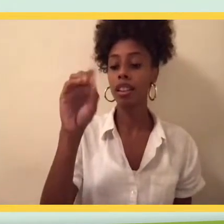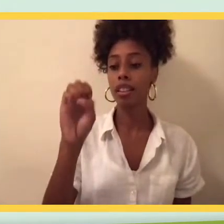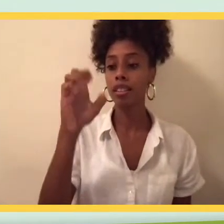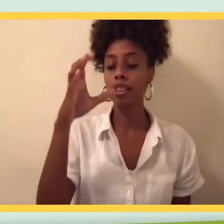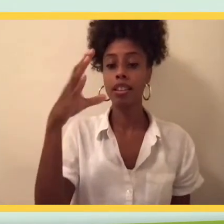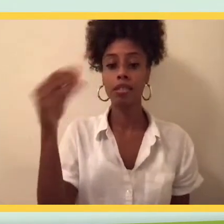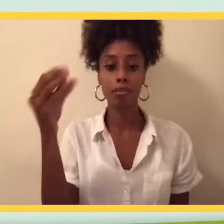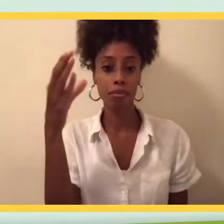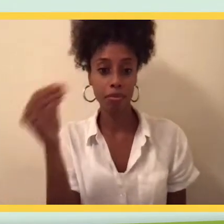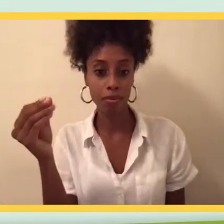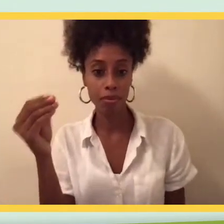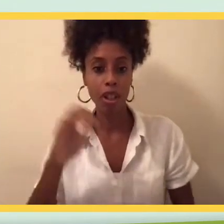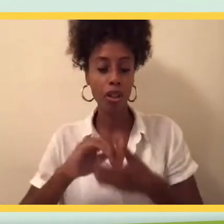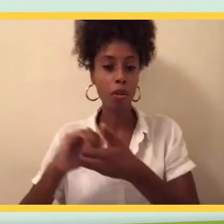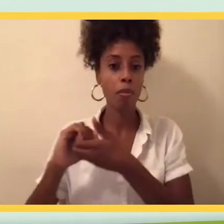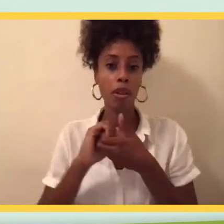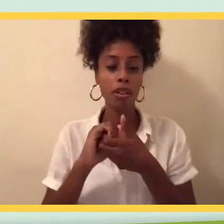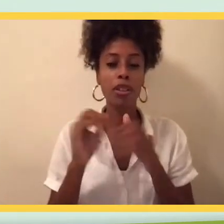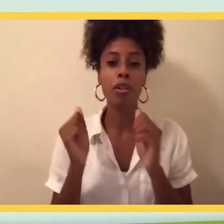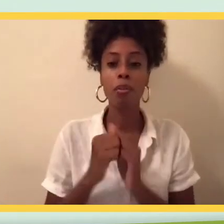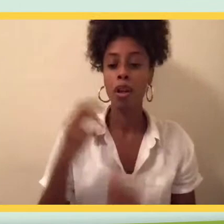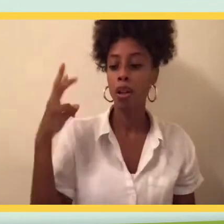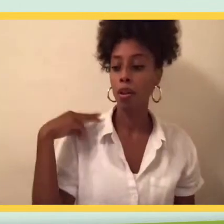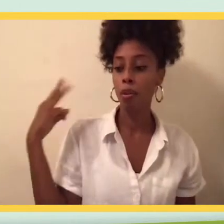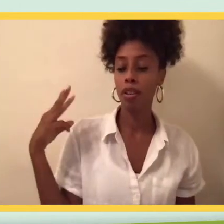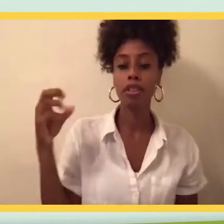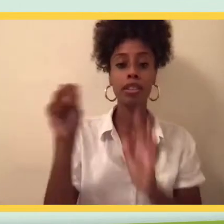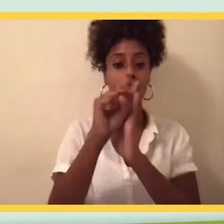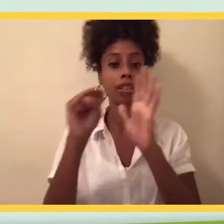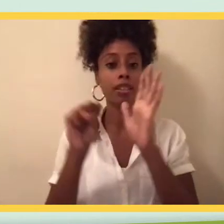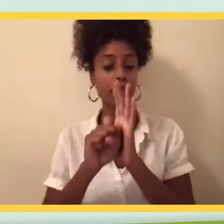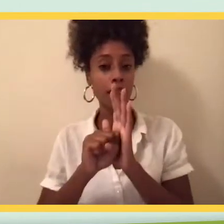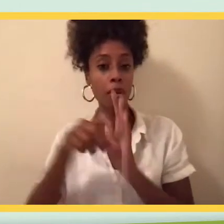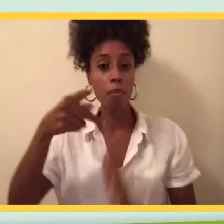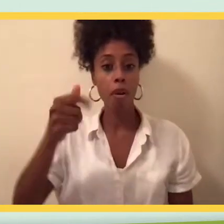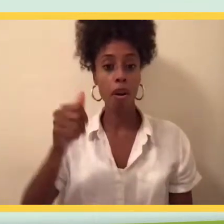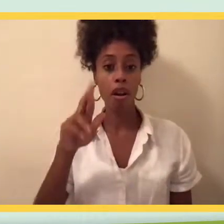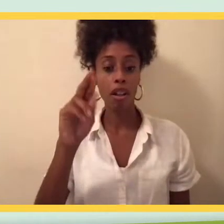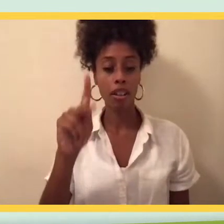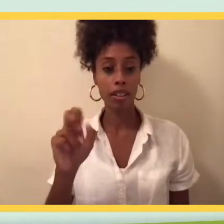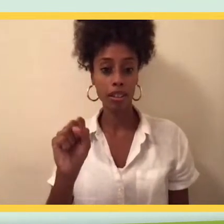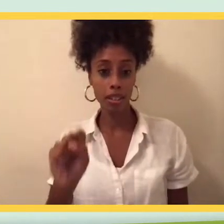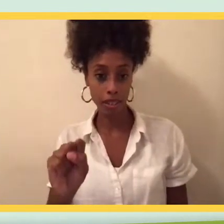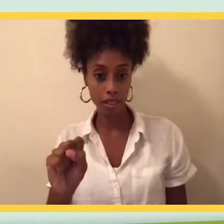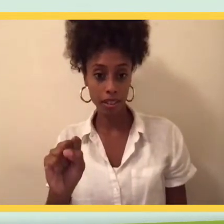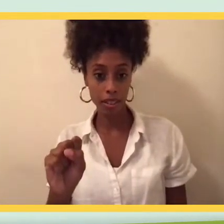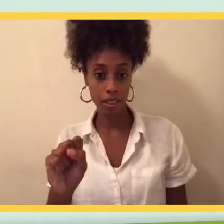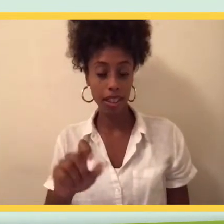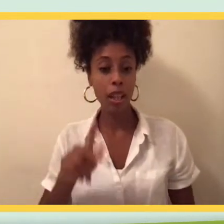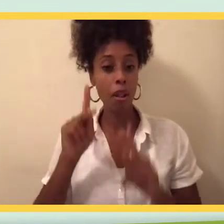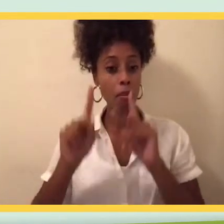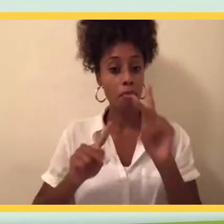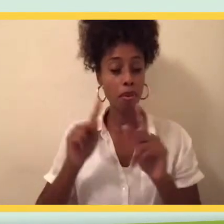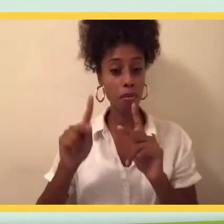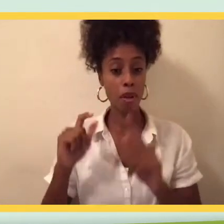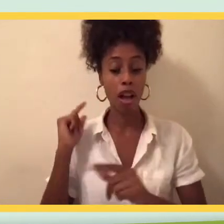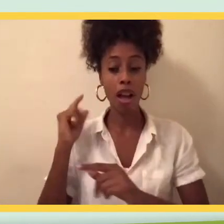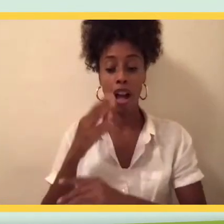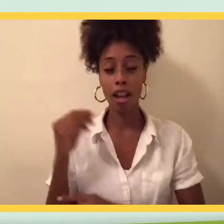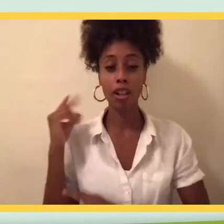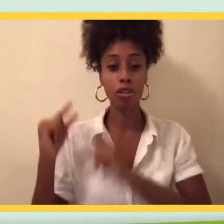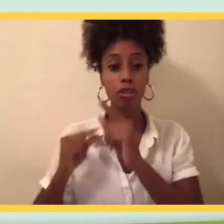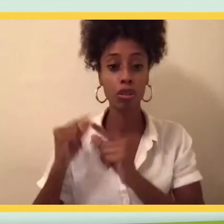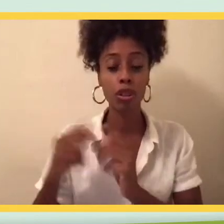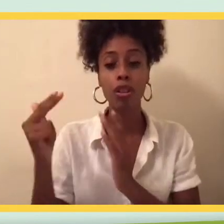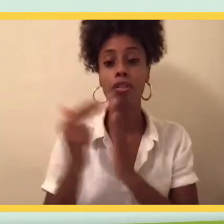between Washington State Parks and Washington State Parks Folks and Traditional Arts Program, which is an amazing